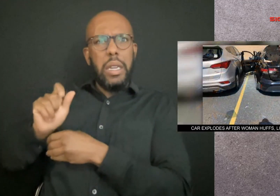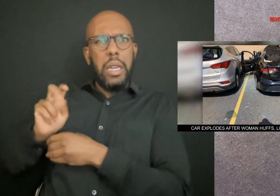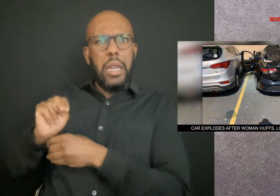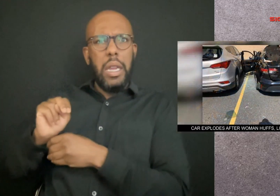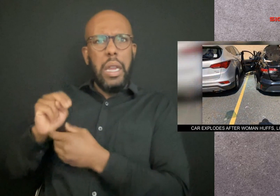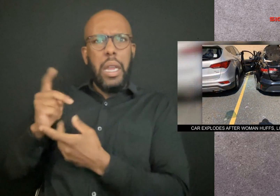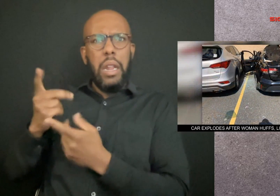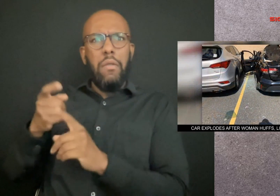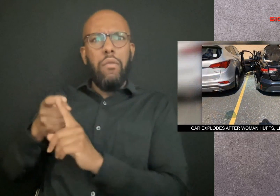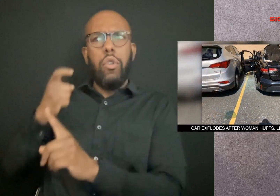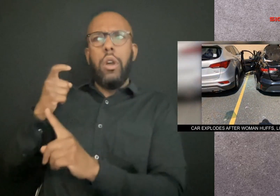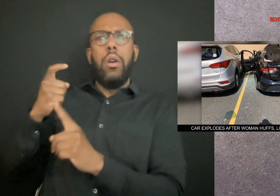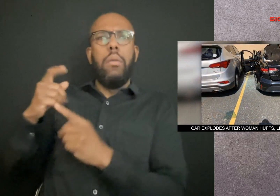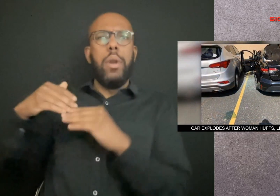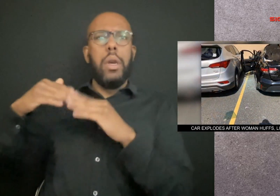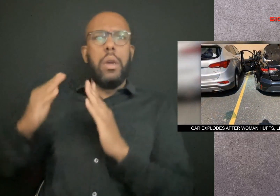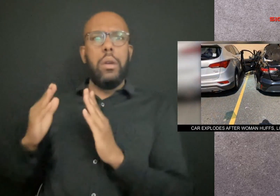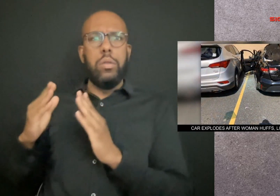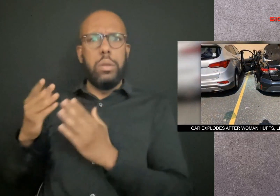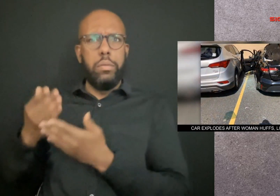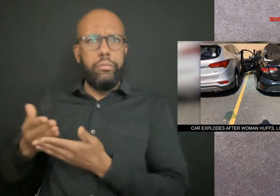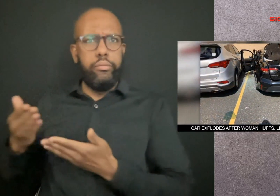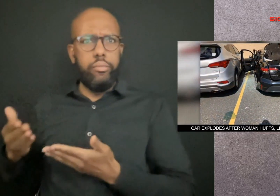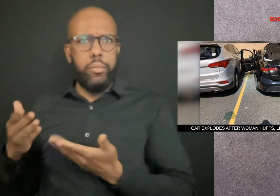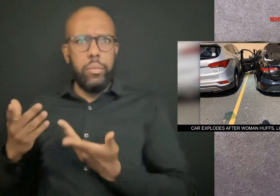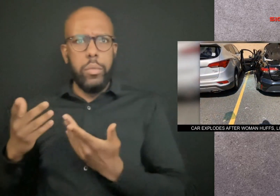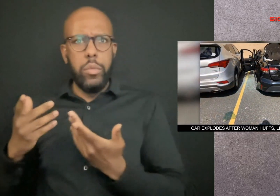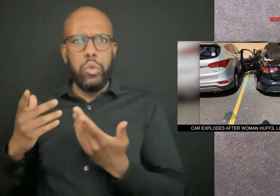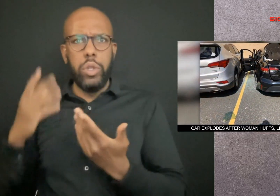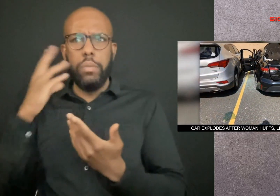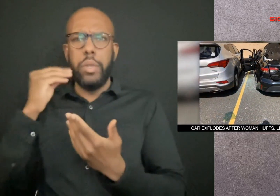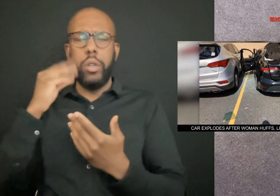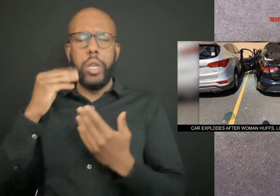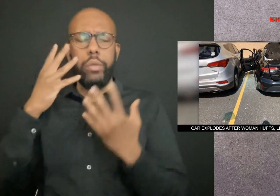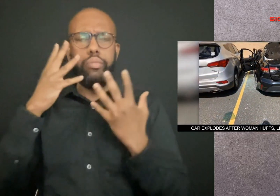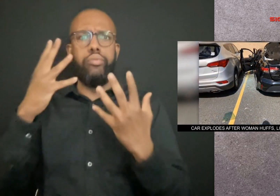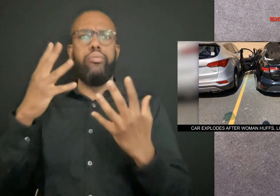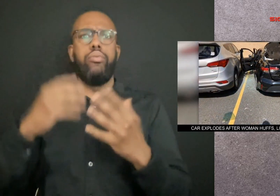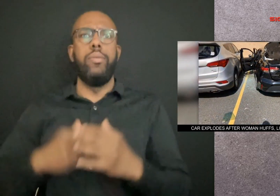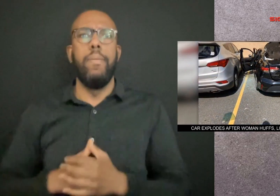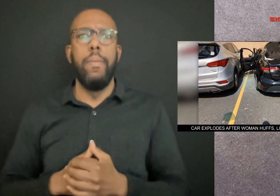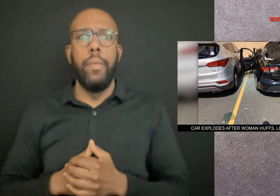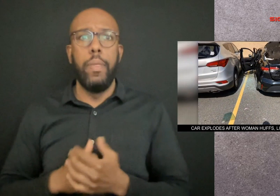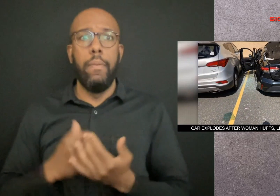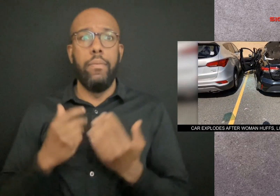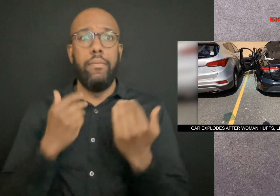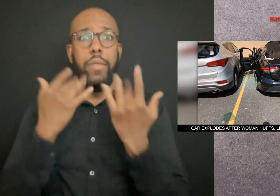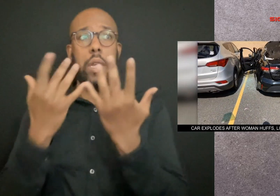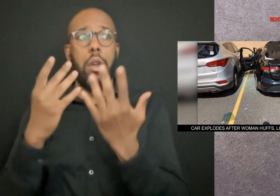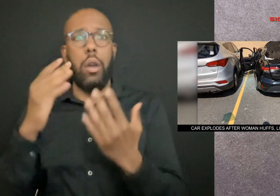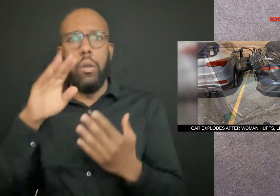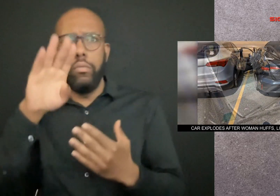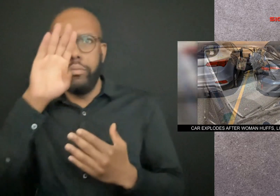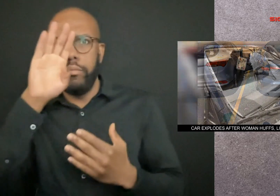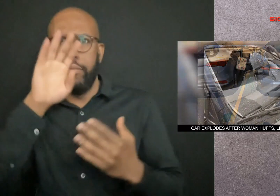Huffing involves inhaling fumes from household substances in order to experience a high.